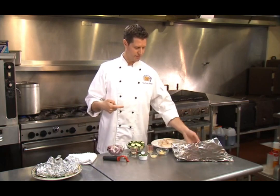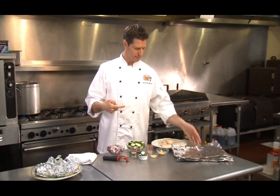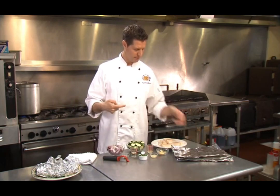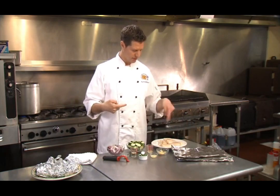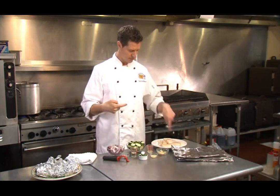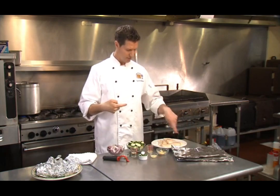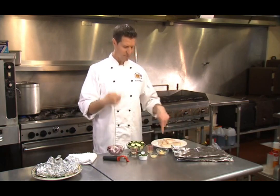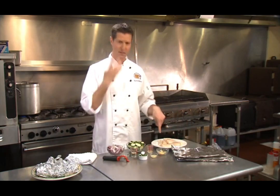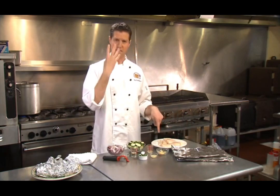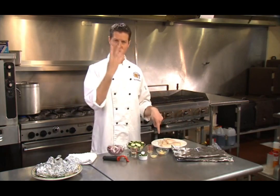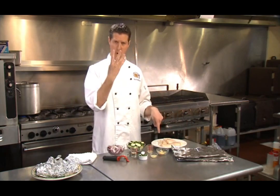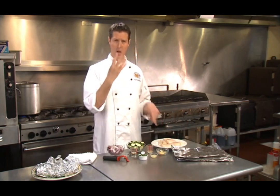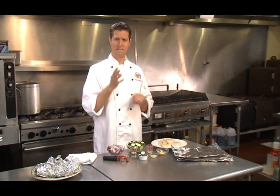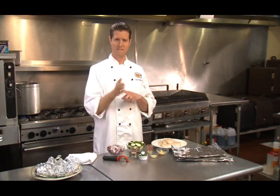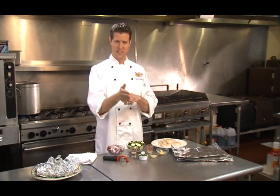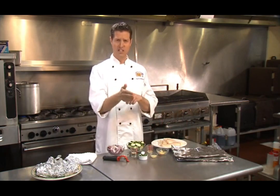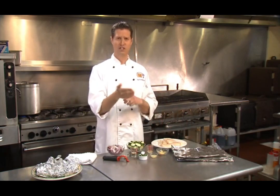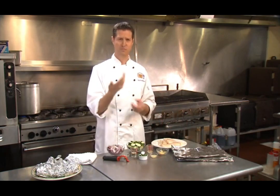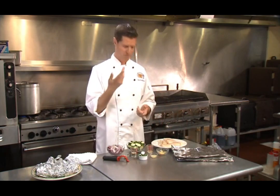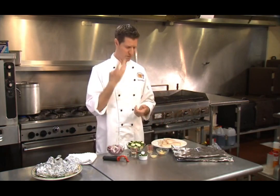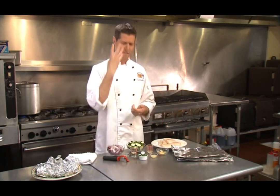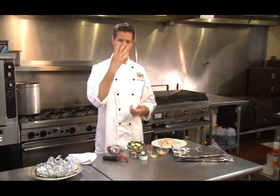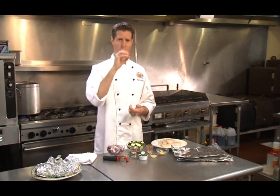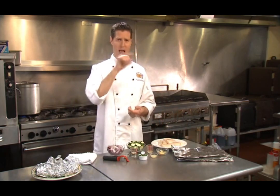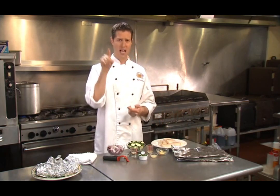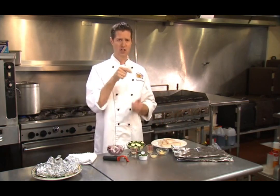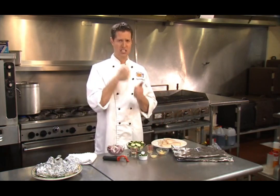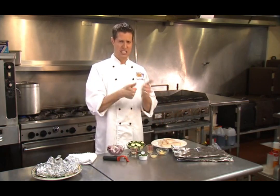Have 4 pieces of fish, 4 ounces each.